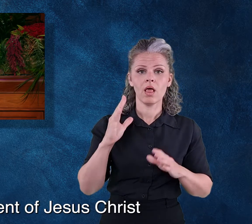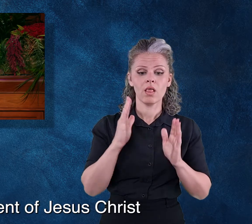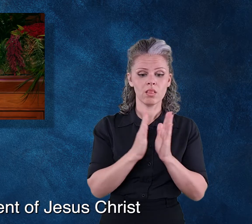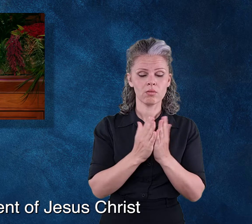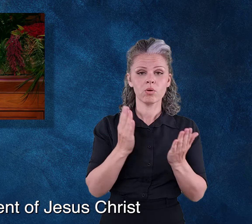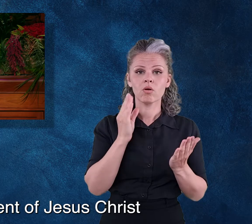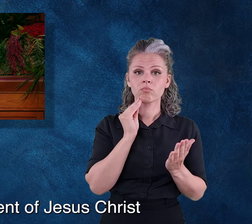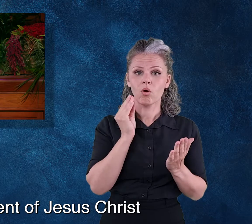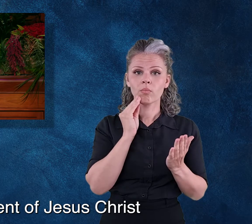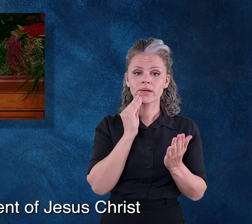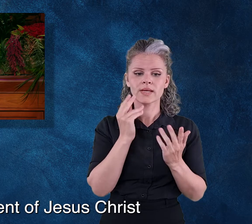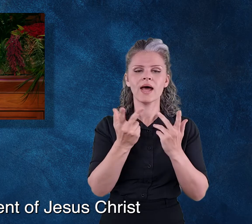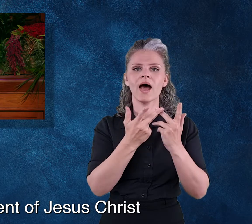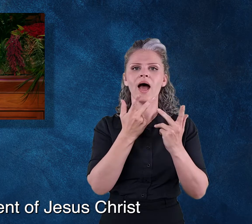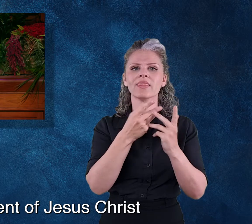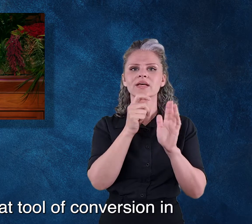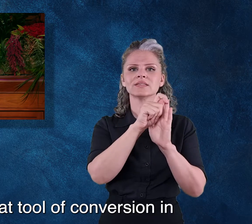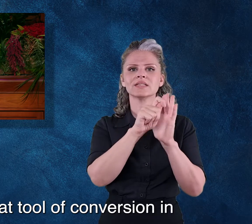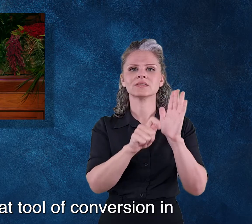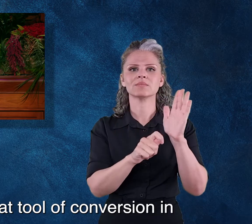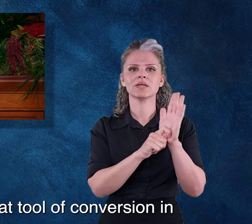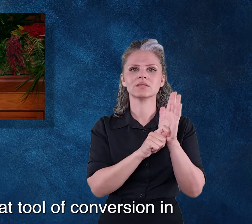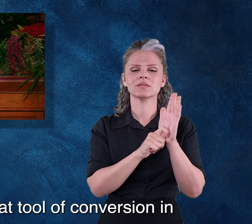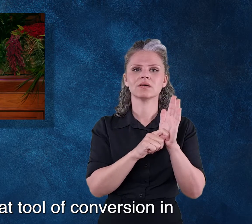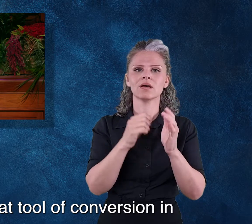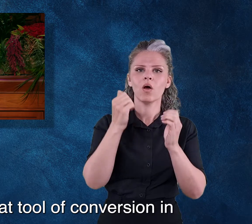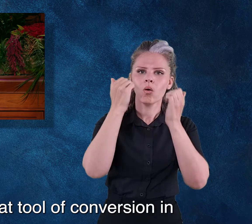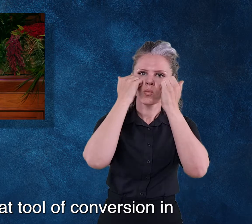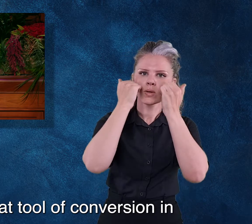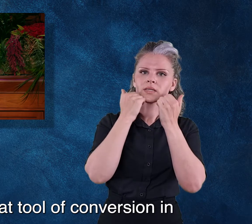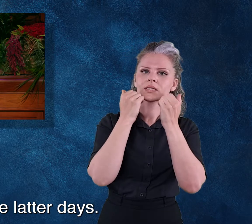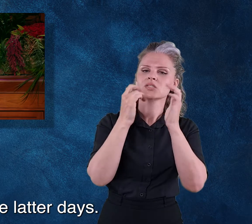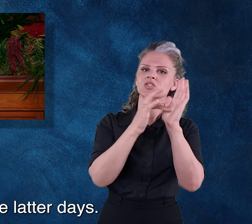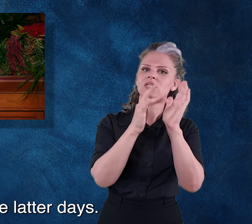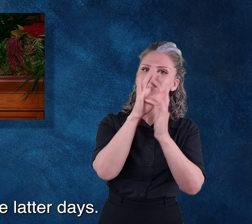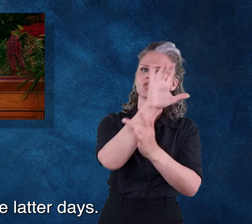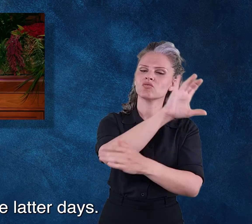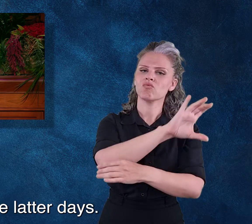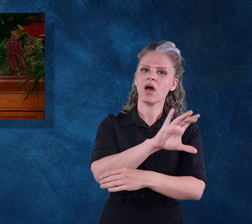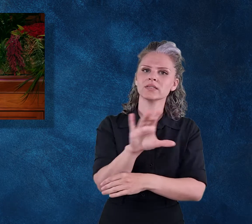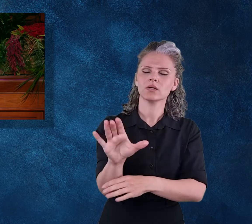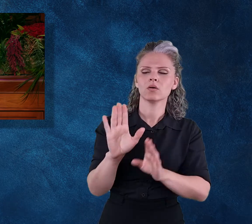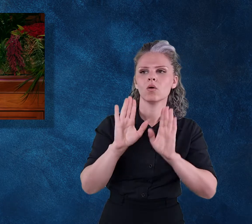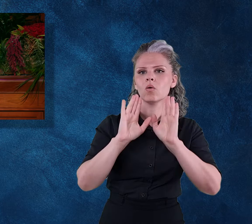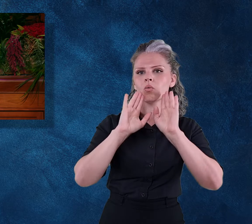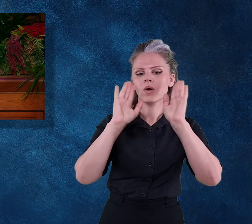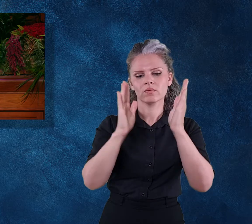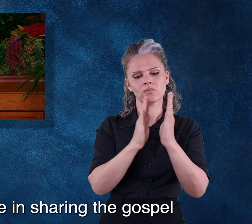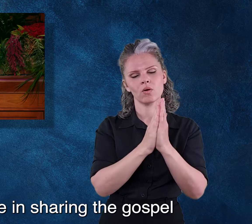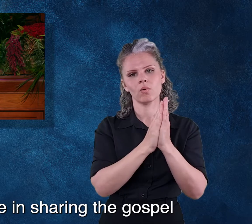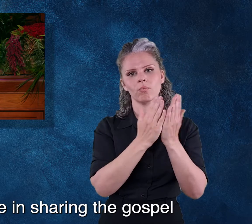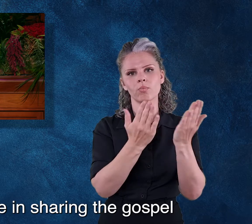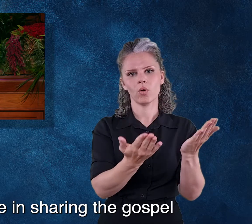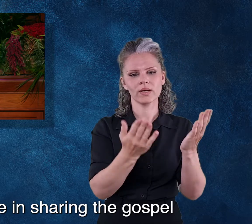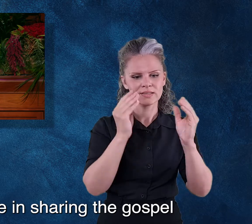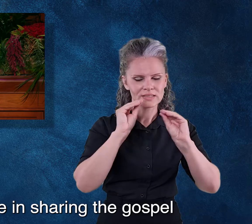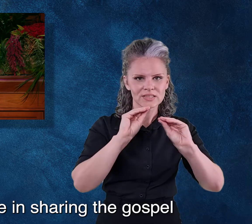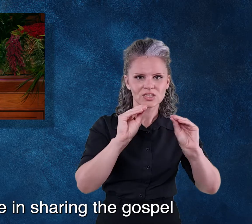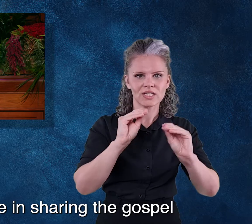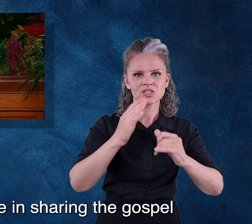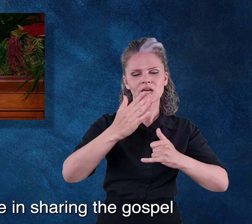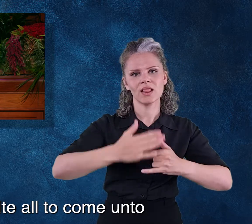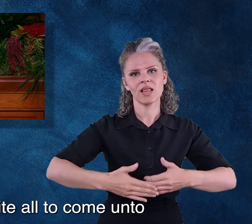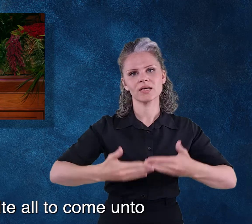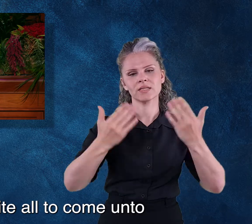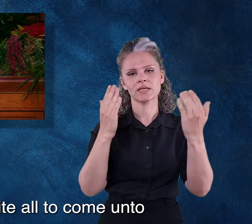another testament of Jesus Christ and the great tool of conversion in the latter days. Our purpose in sharing